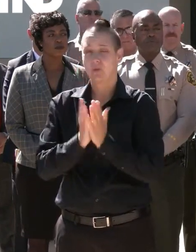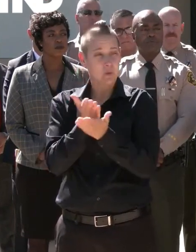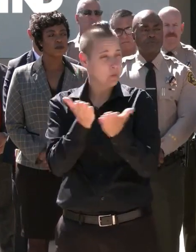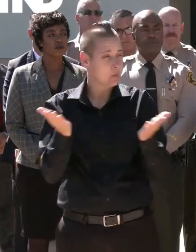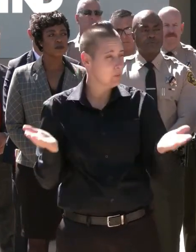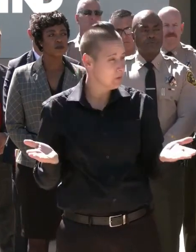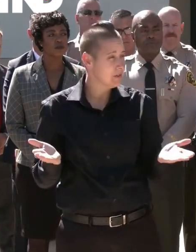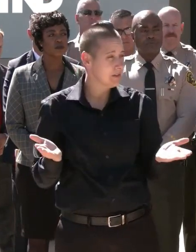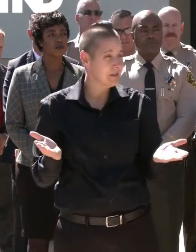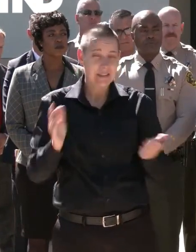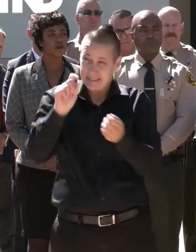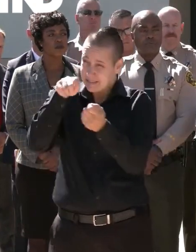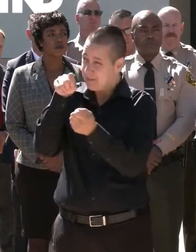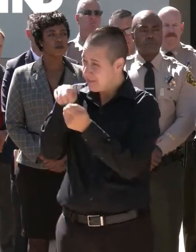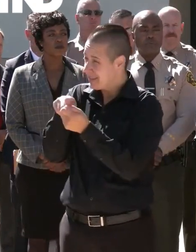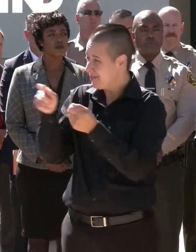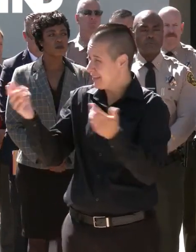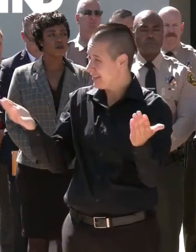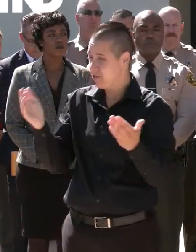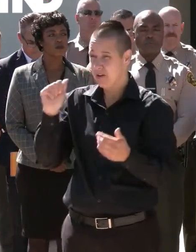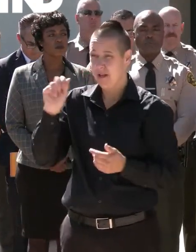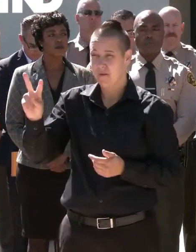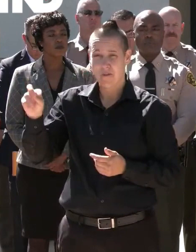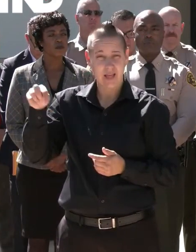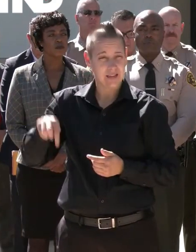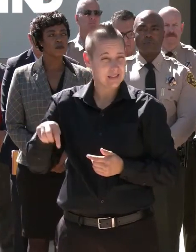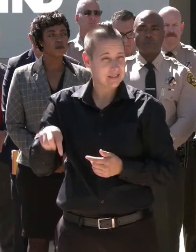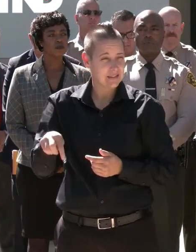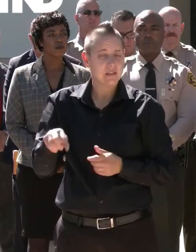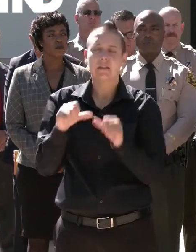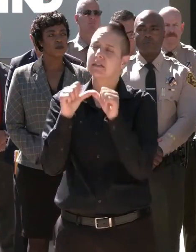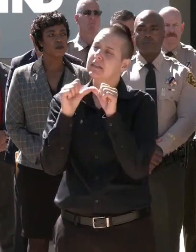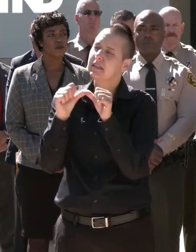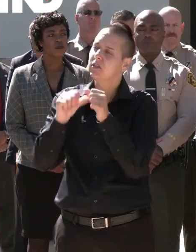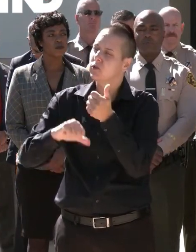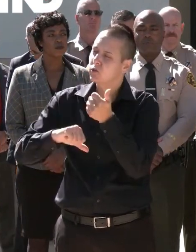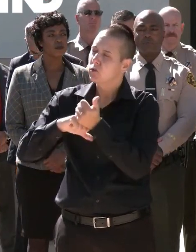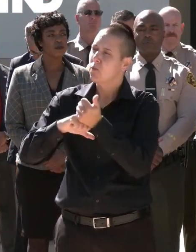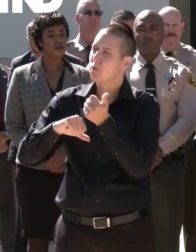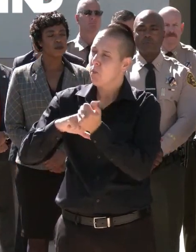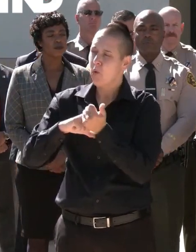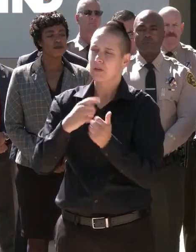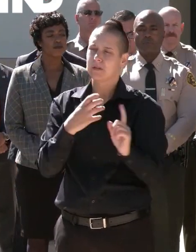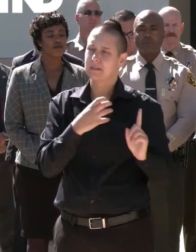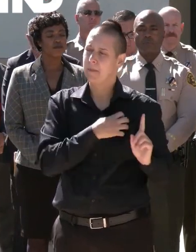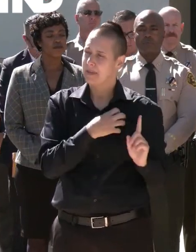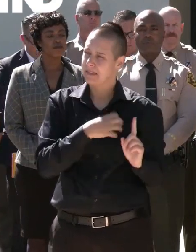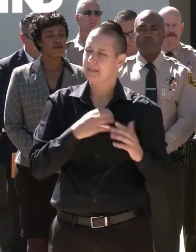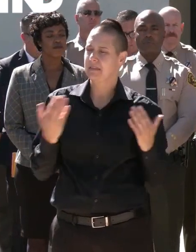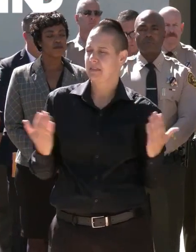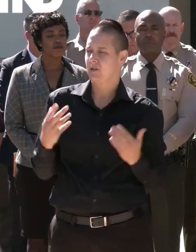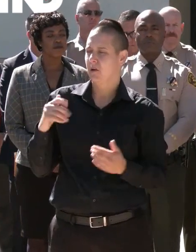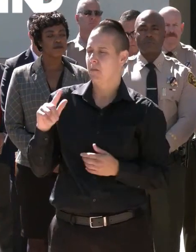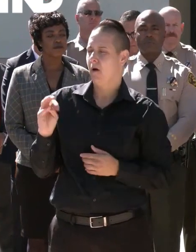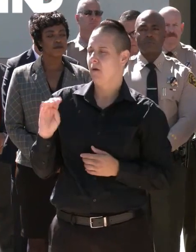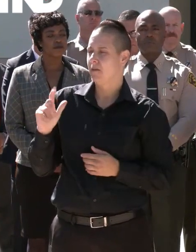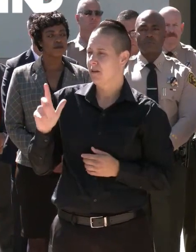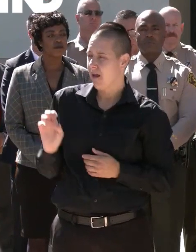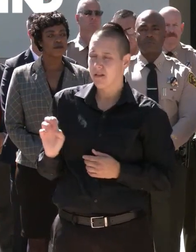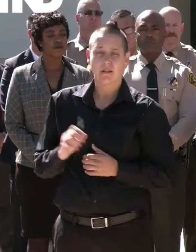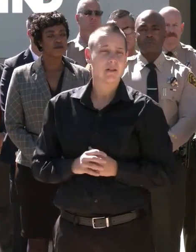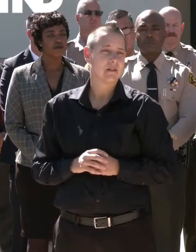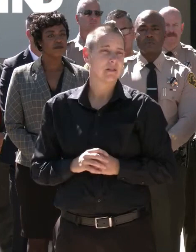all of you, specifically out here in the Antelope Valley, to continue to support our deputies here at the Palmdale